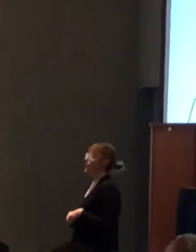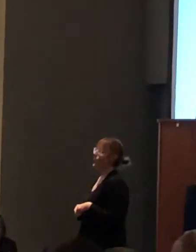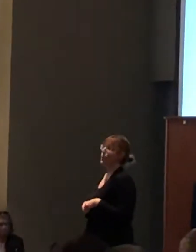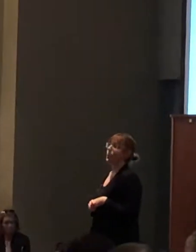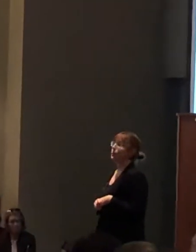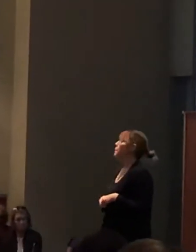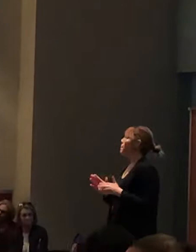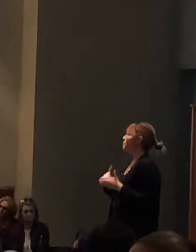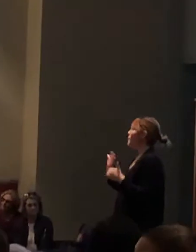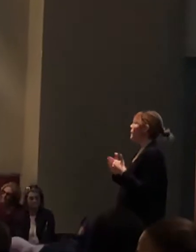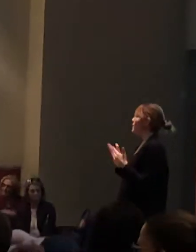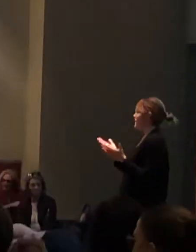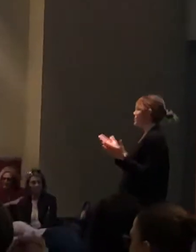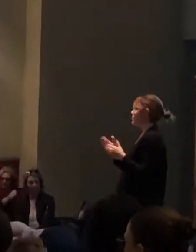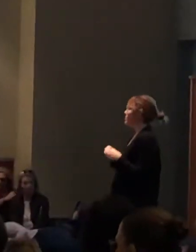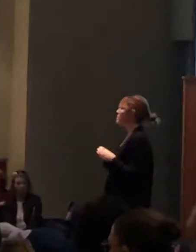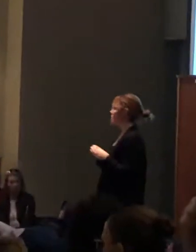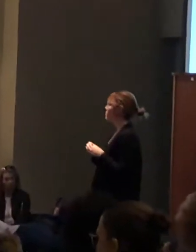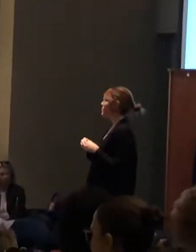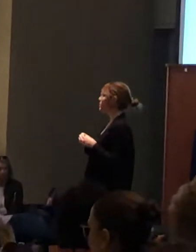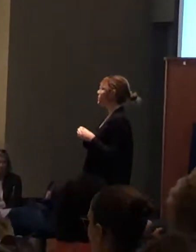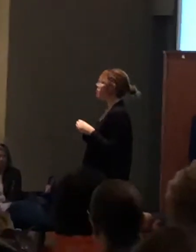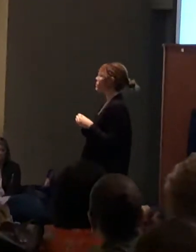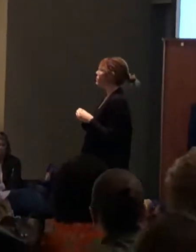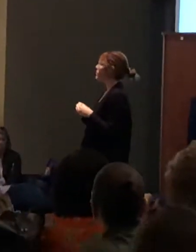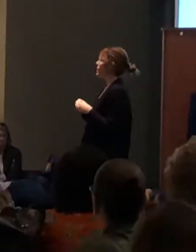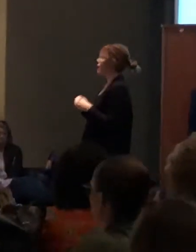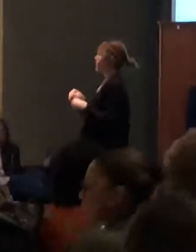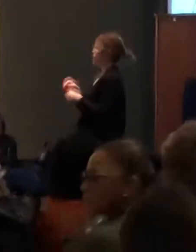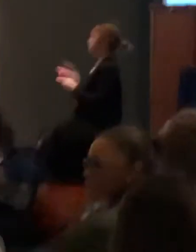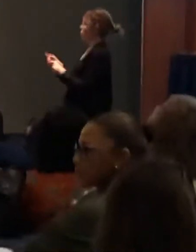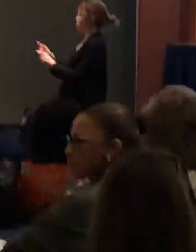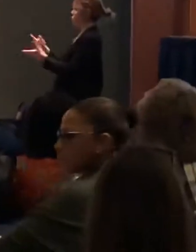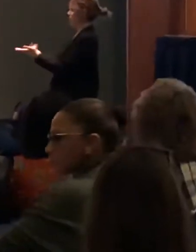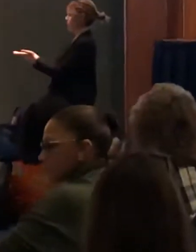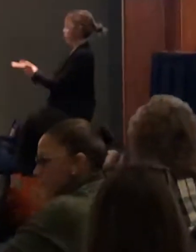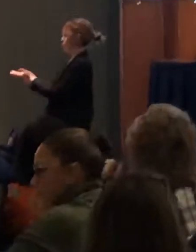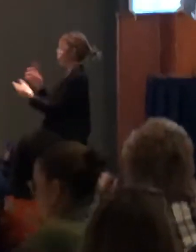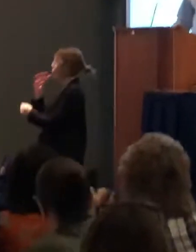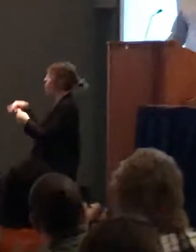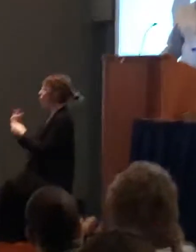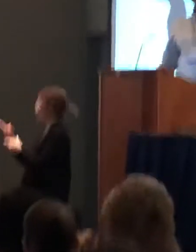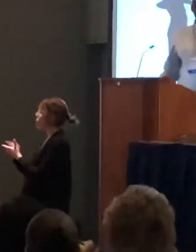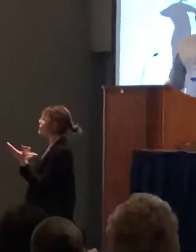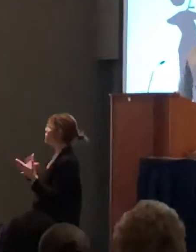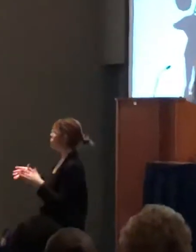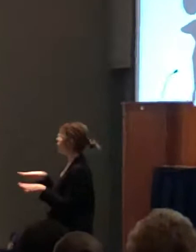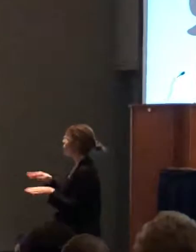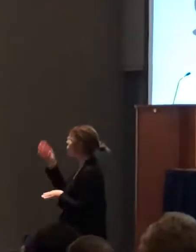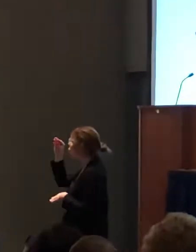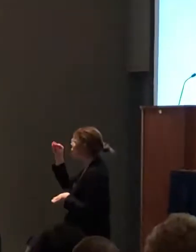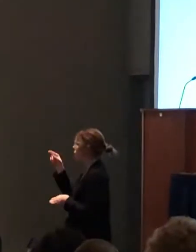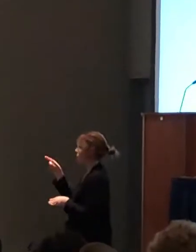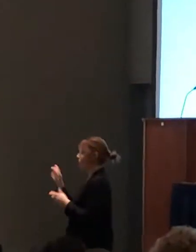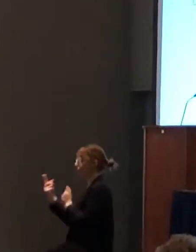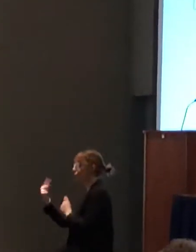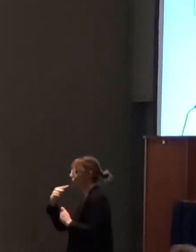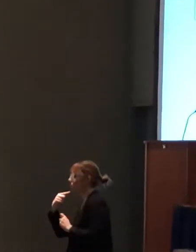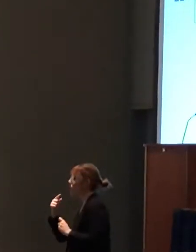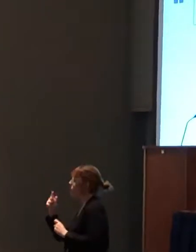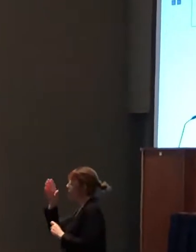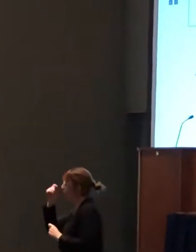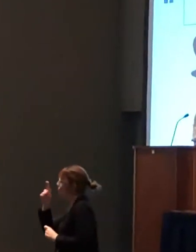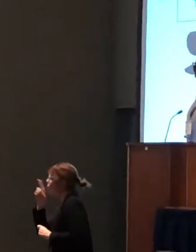want to ask you next is that when you were talking about typical boy behaviors, did any of you say that boys are